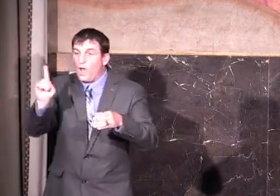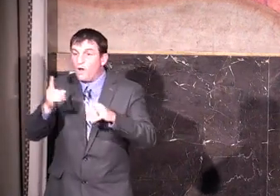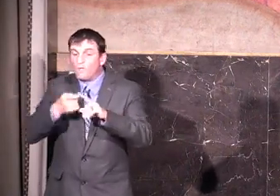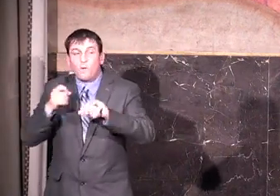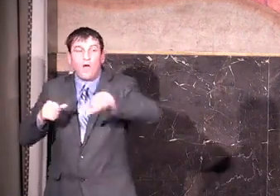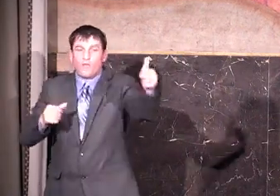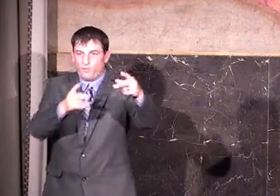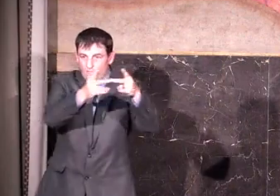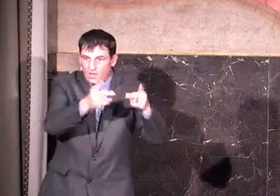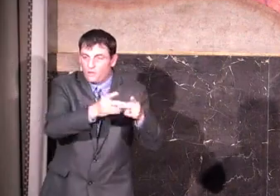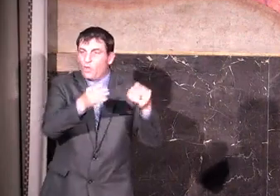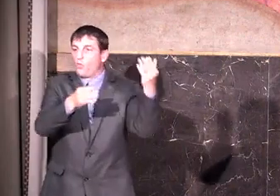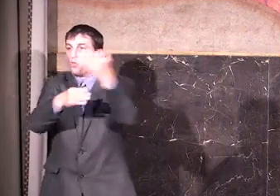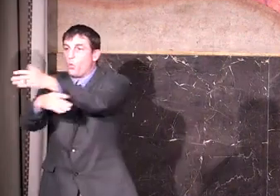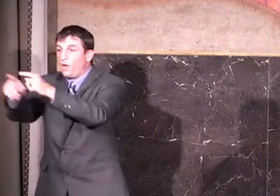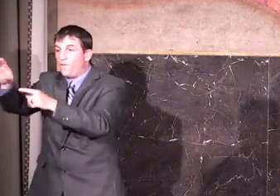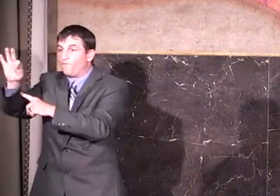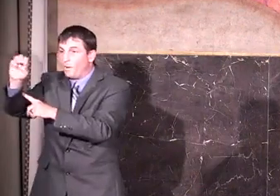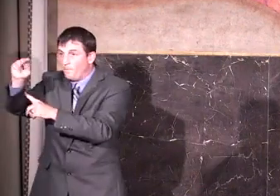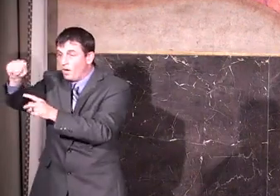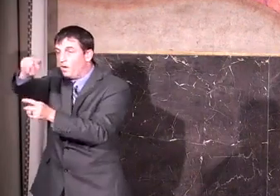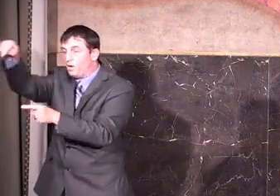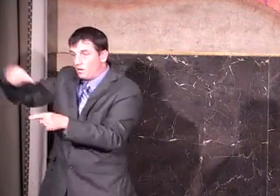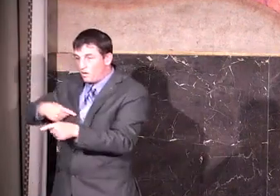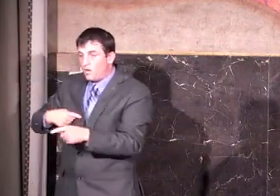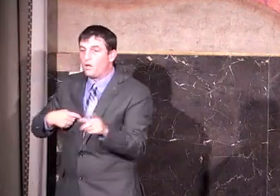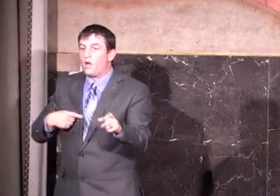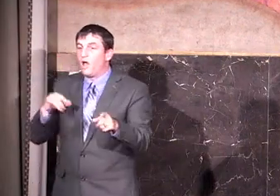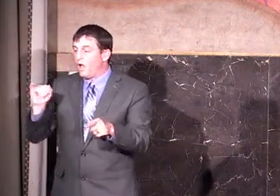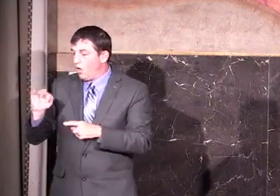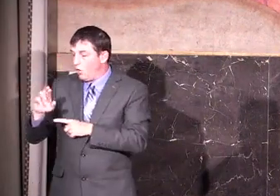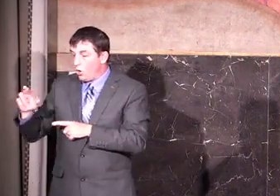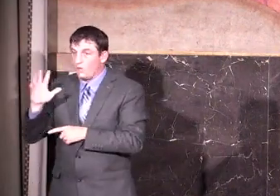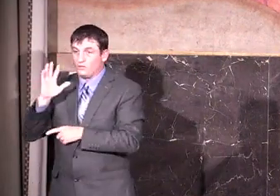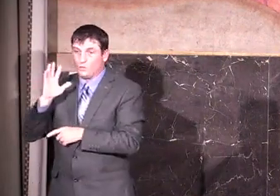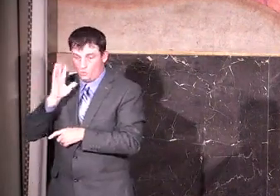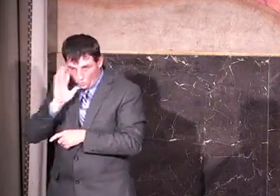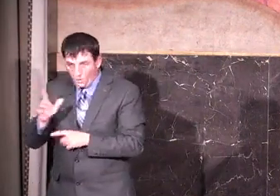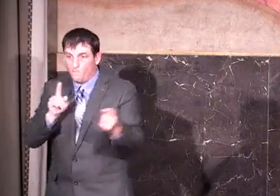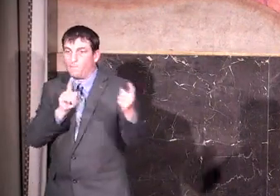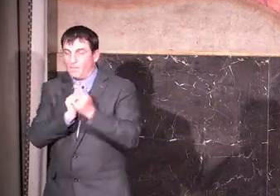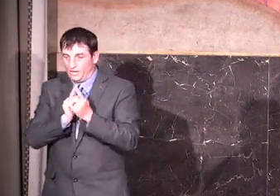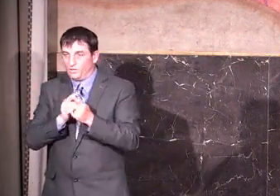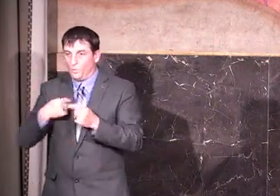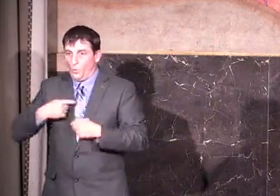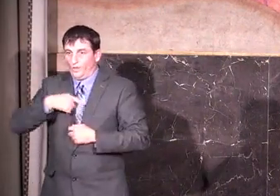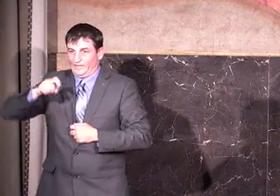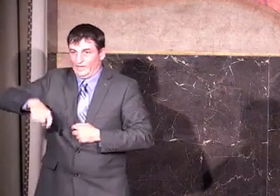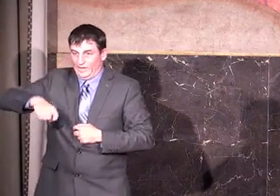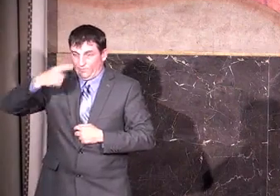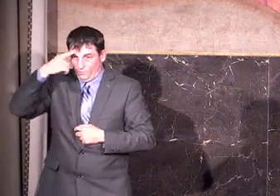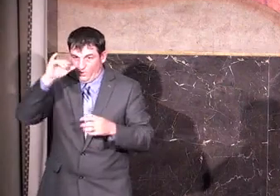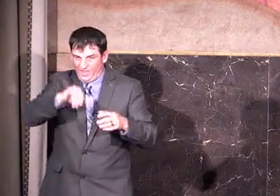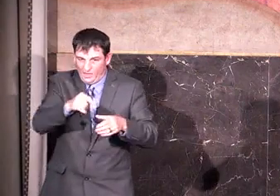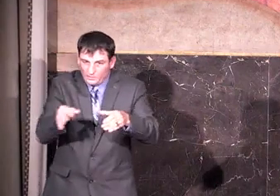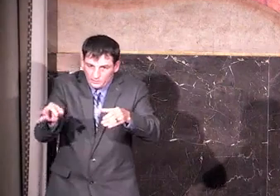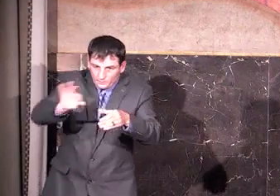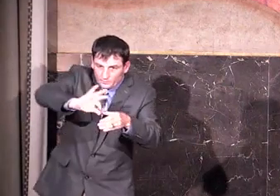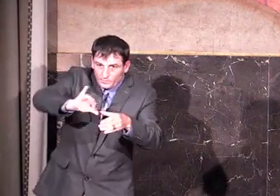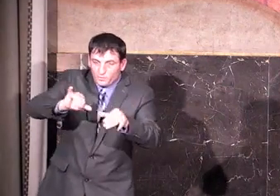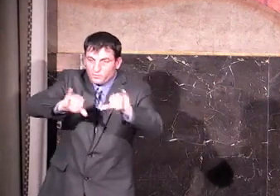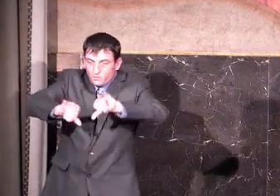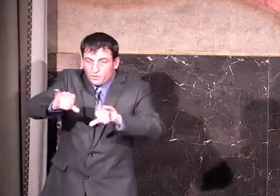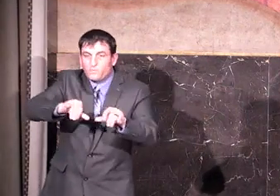FEMA, and the IRR says that they're going to be able to meet our needs on the reagent. So we feel pretty good about where our